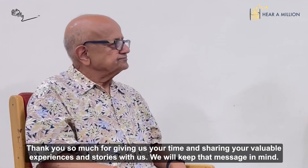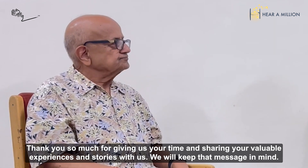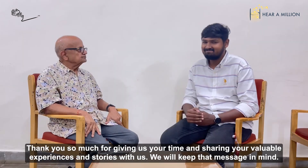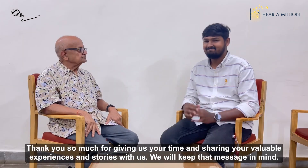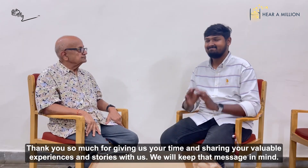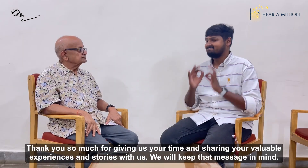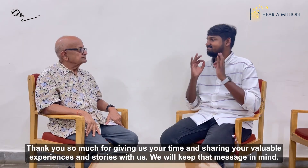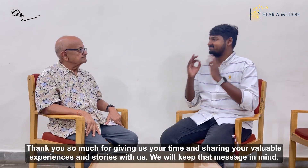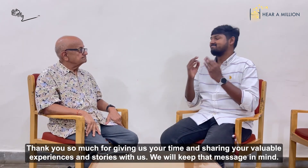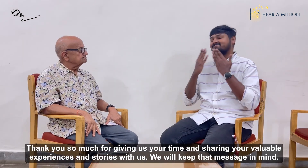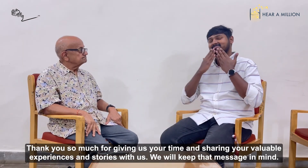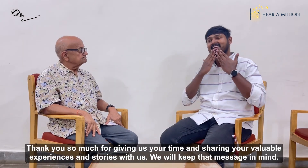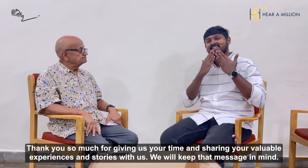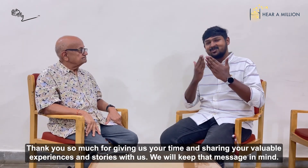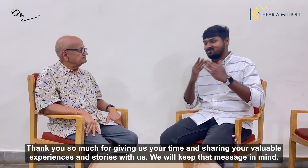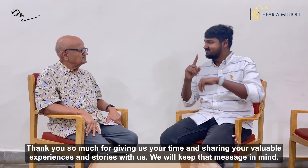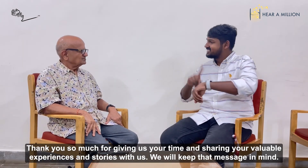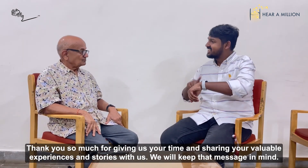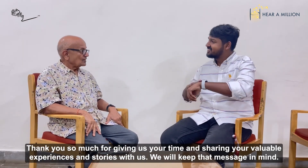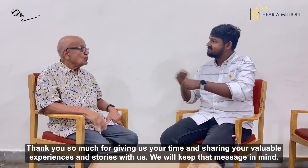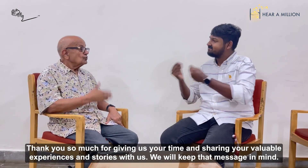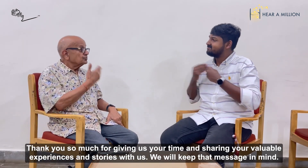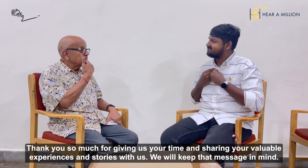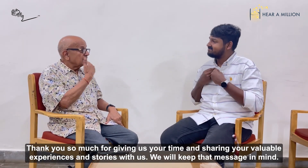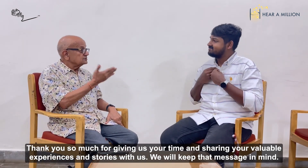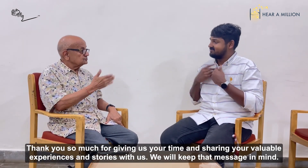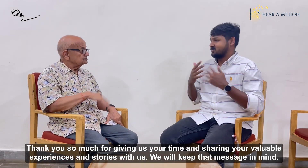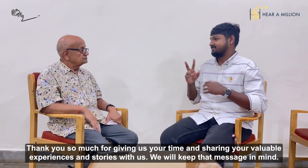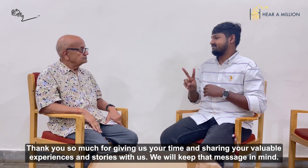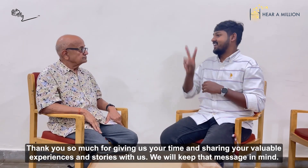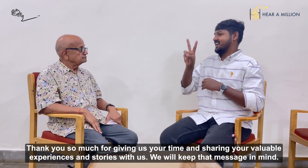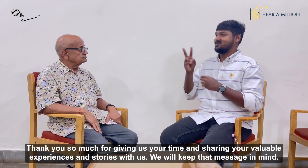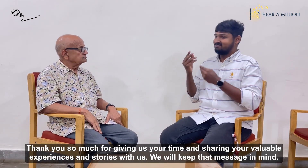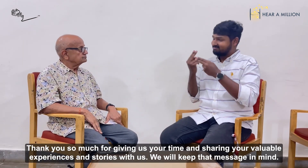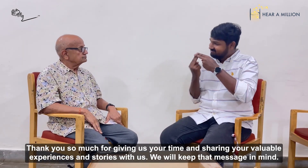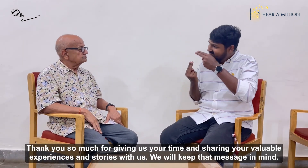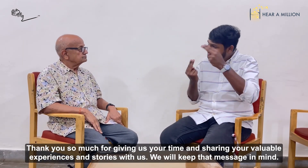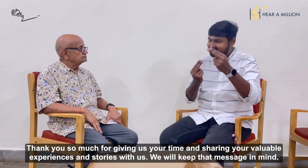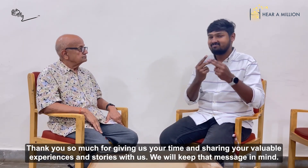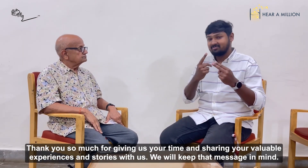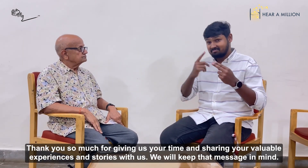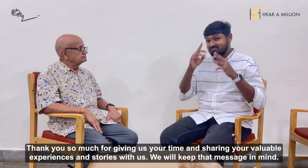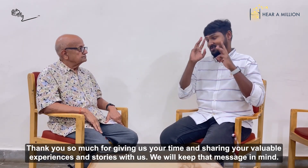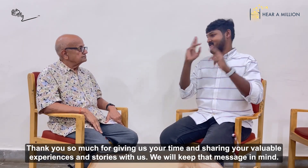Thank you so much for giving us your time and sharing your valuable experiences and stories with us. We will keep that message in mind.